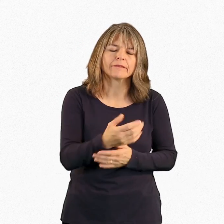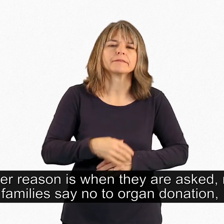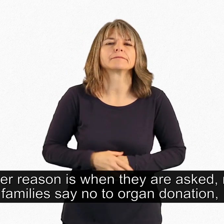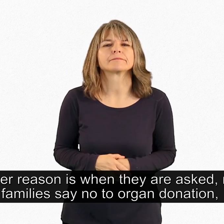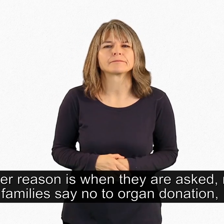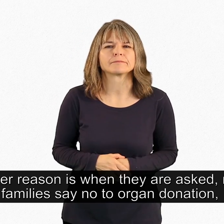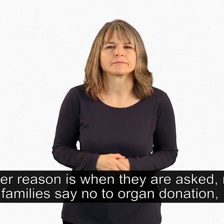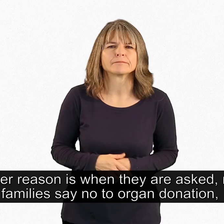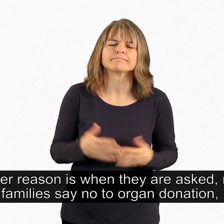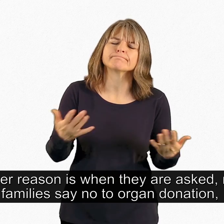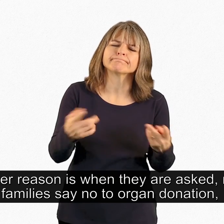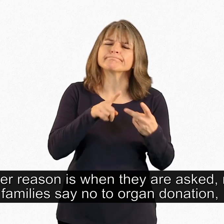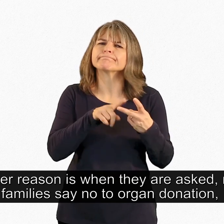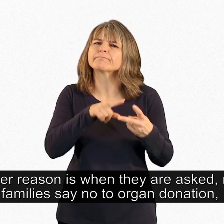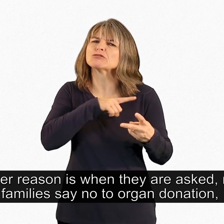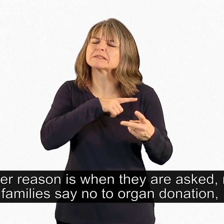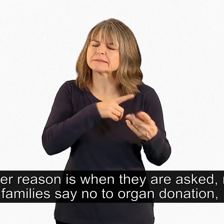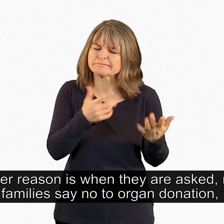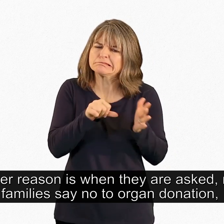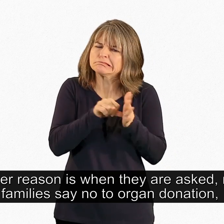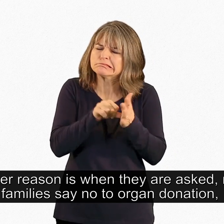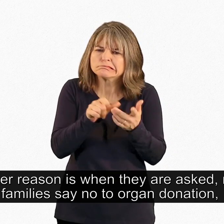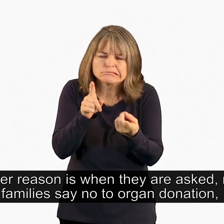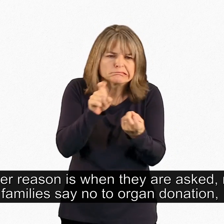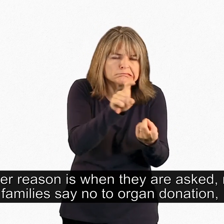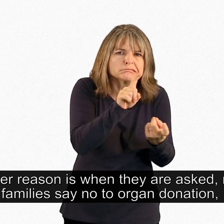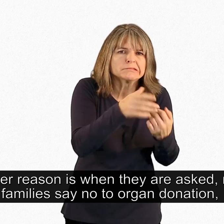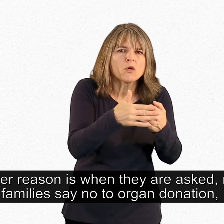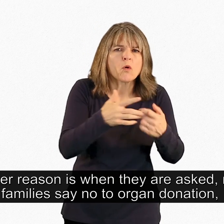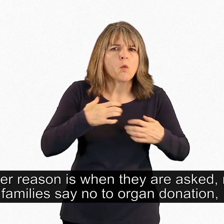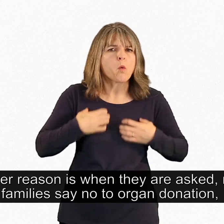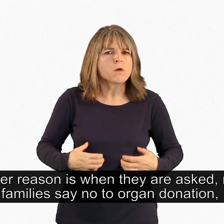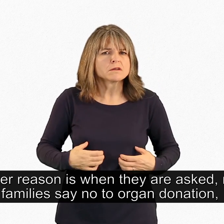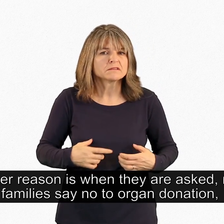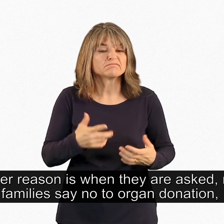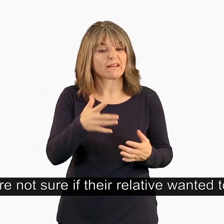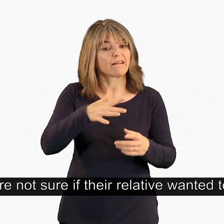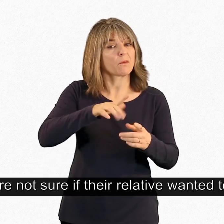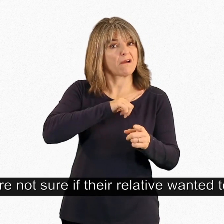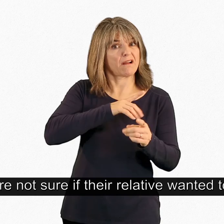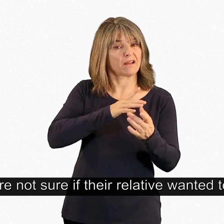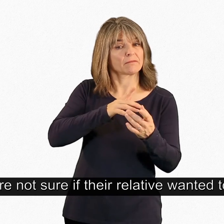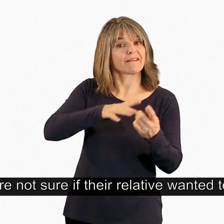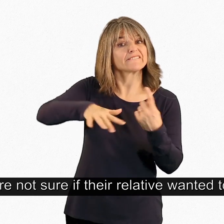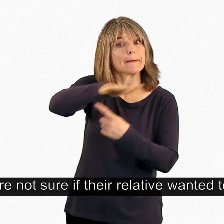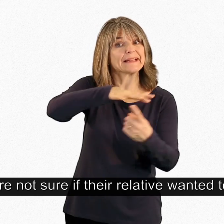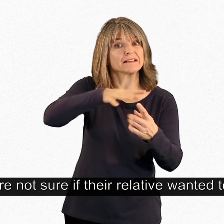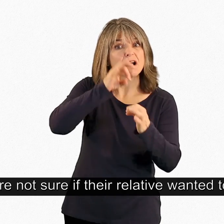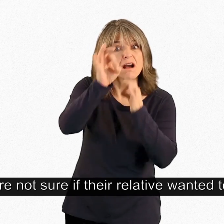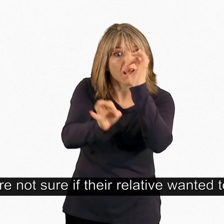Another reason is when they are asked, many families say no to organ donation, as they're not sure if their relative wanted